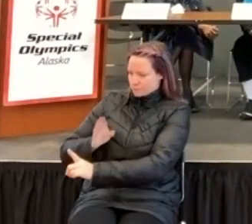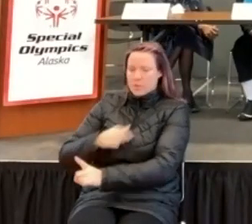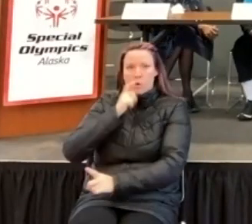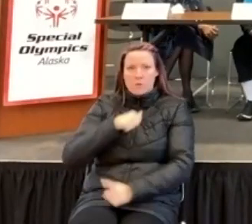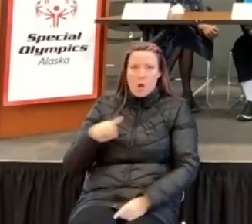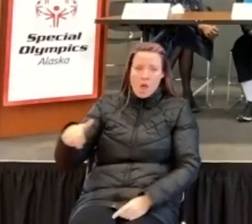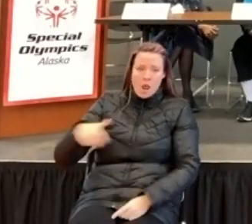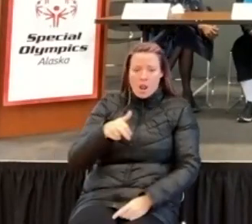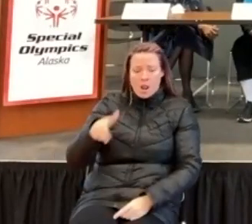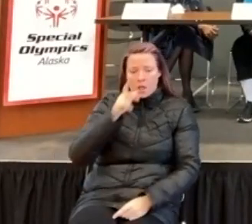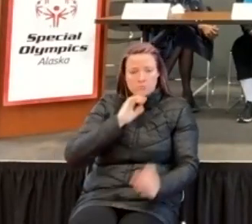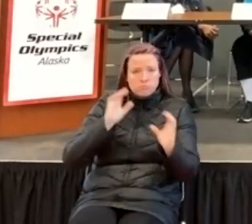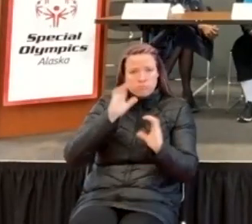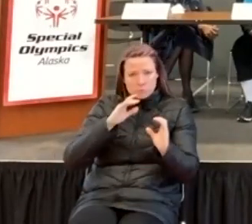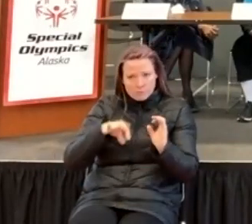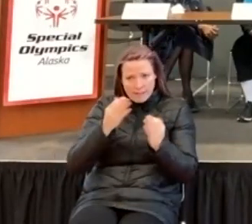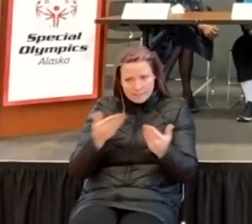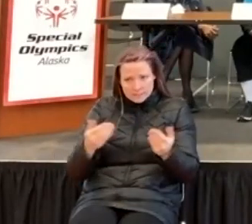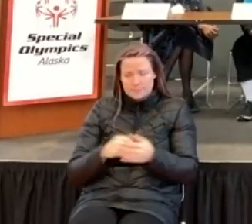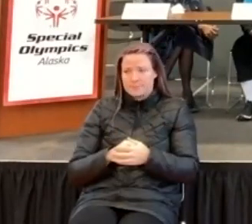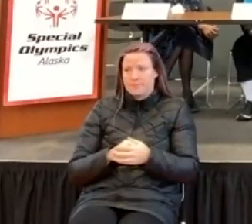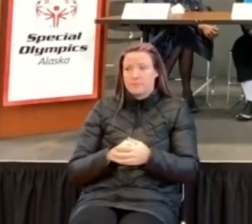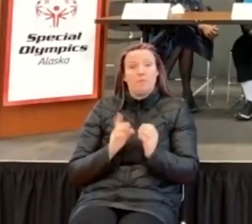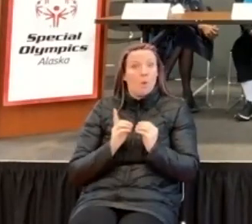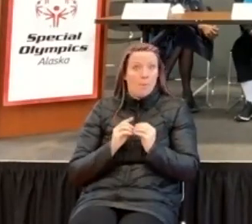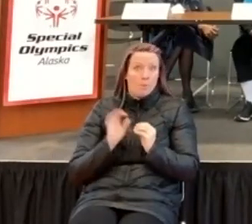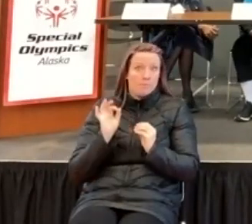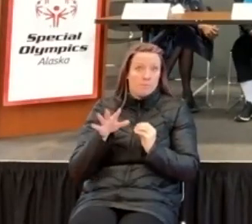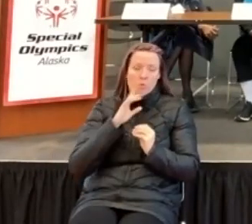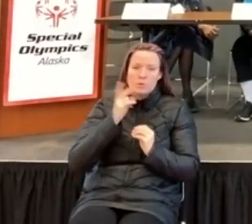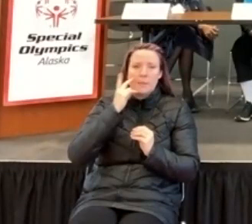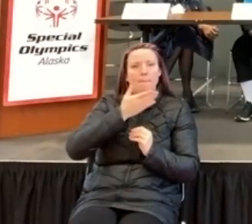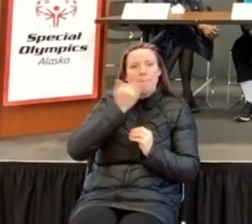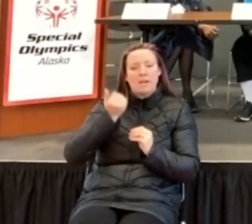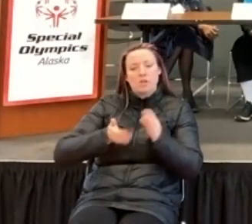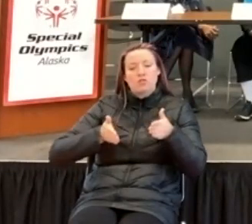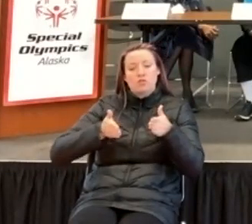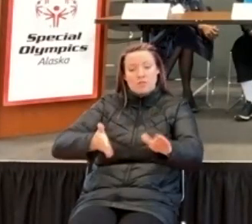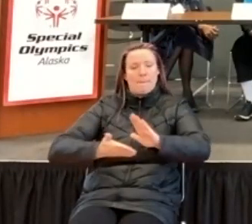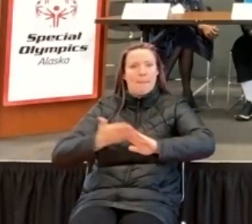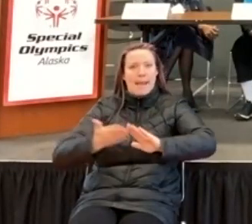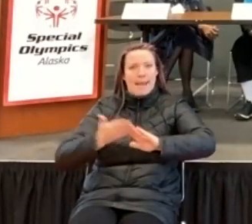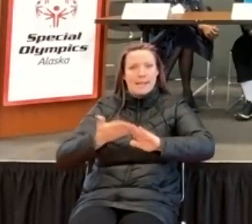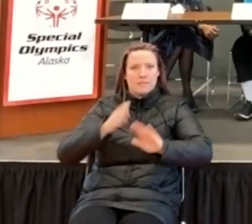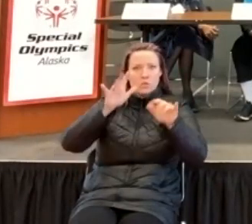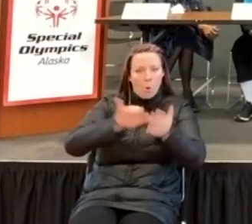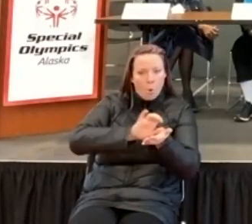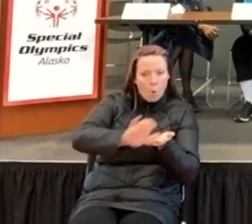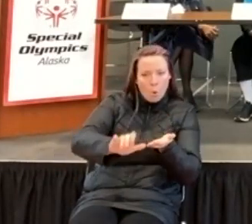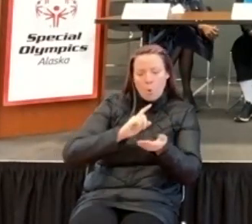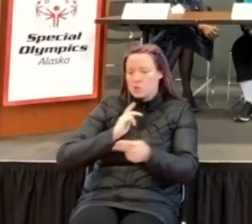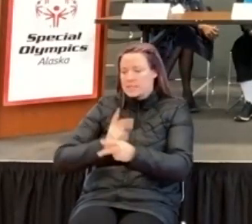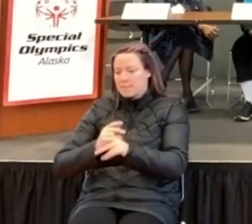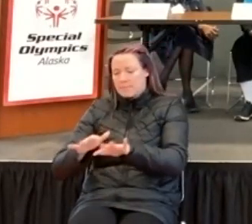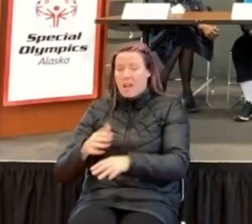effort for us. Another thing is I would love to see better street maintenance of our roads here in the